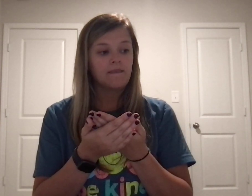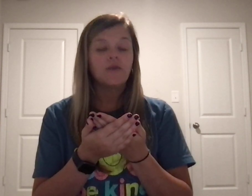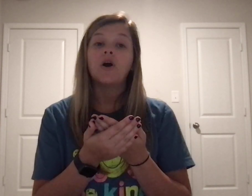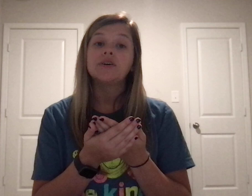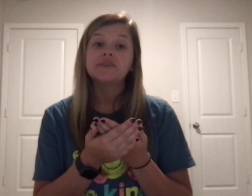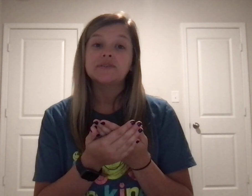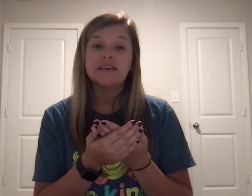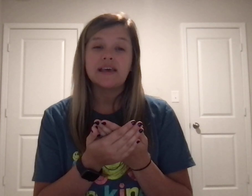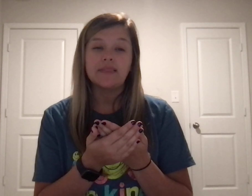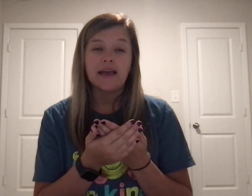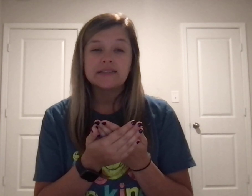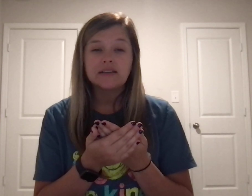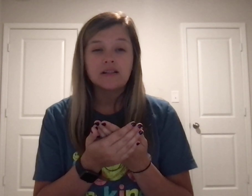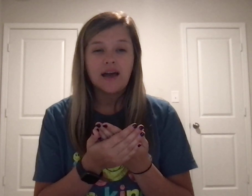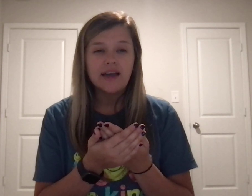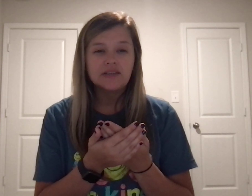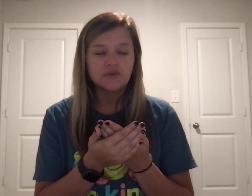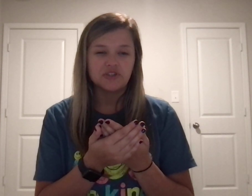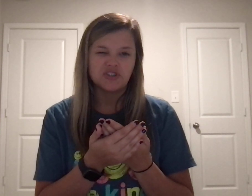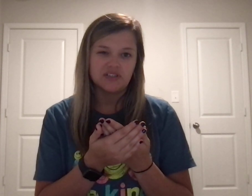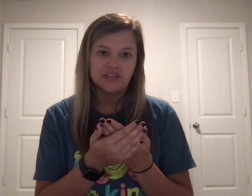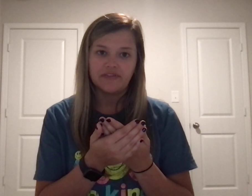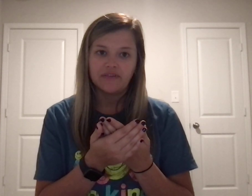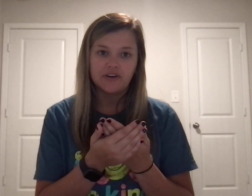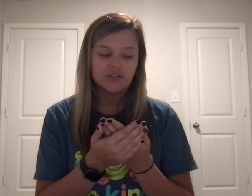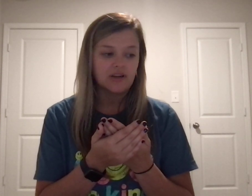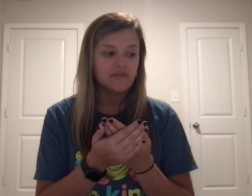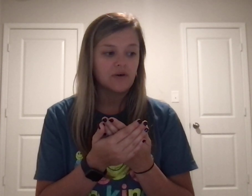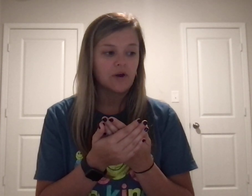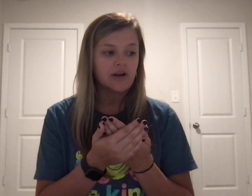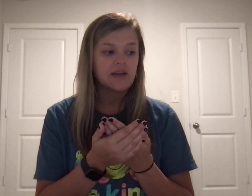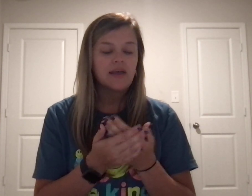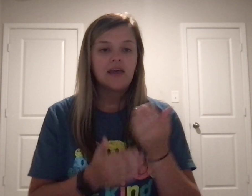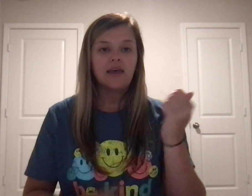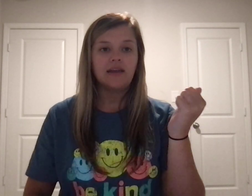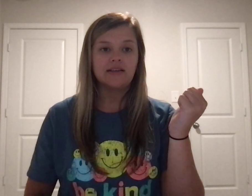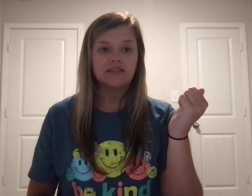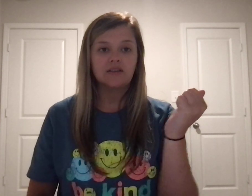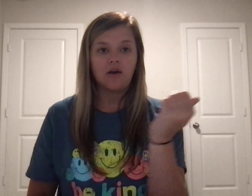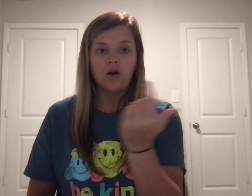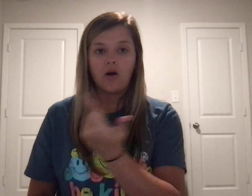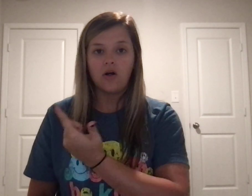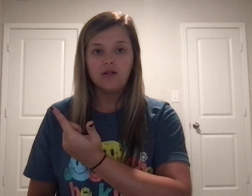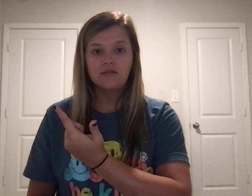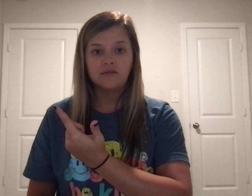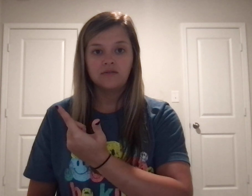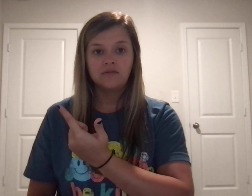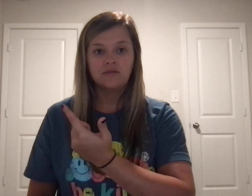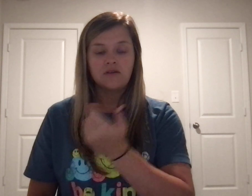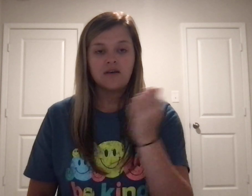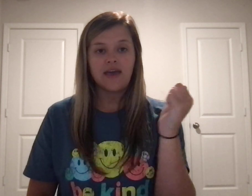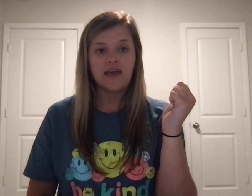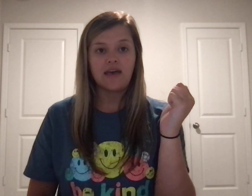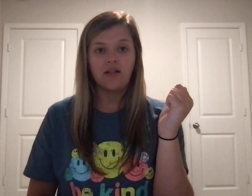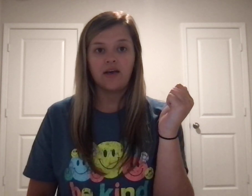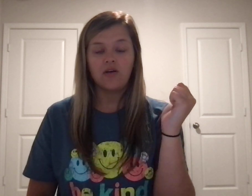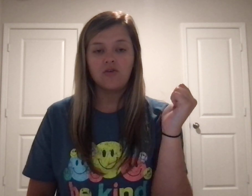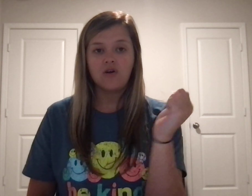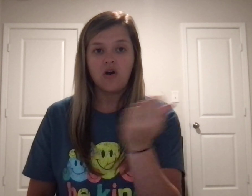You'll also see it lexicalized, which is just a different version of the word, and it's all. A-L-L,